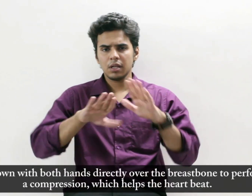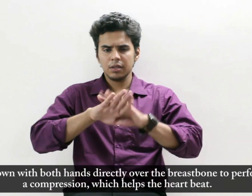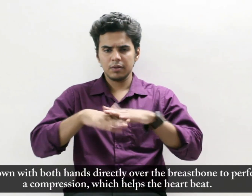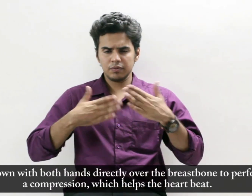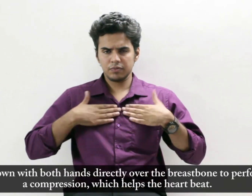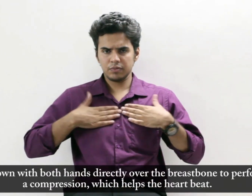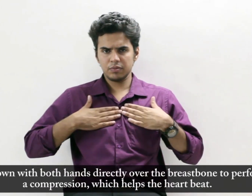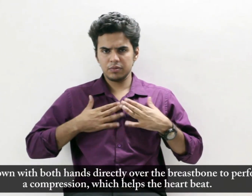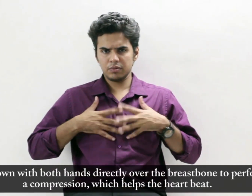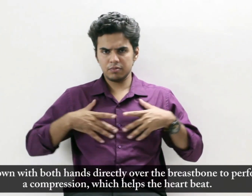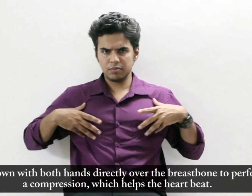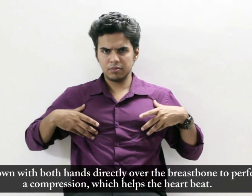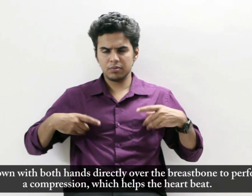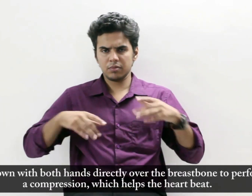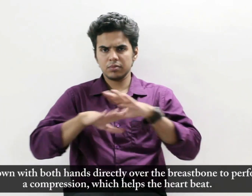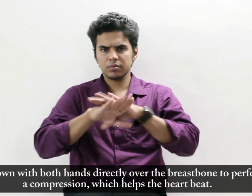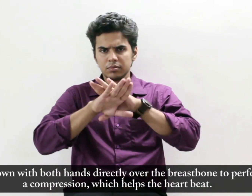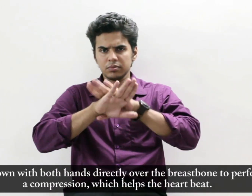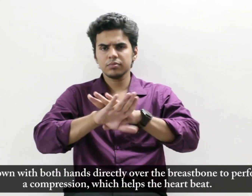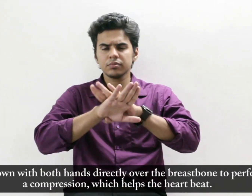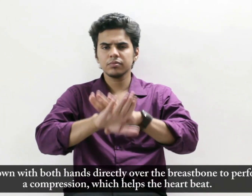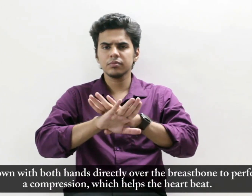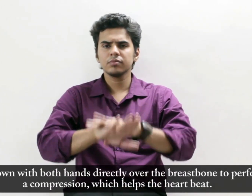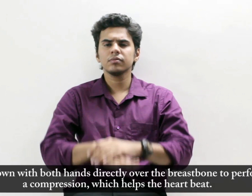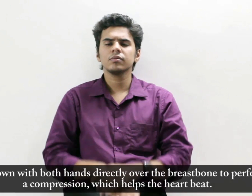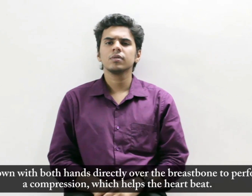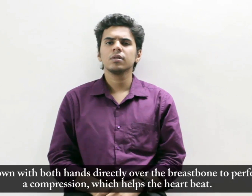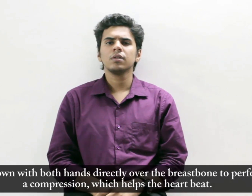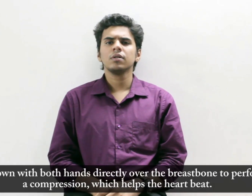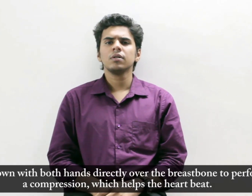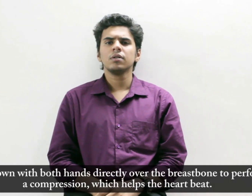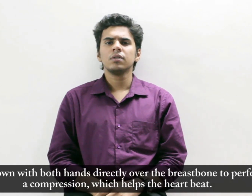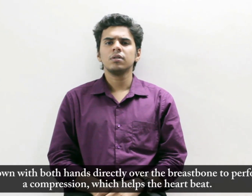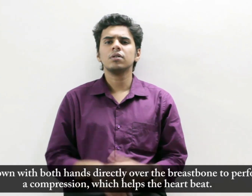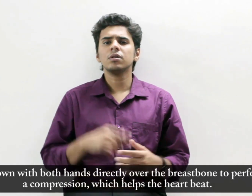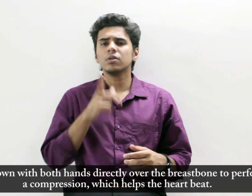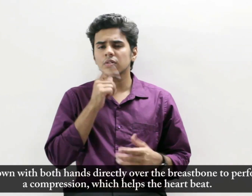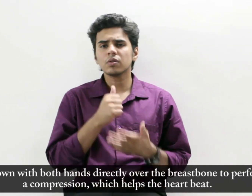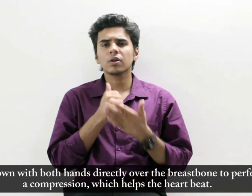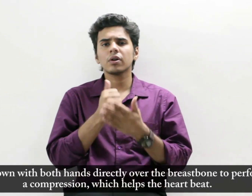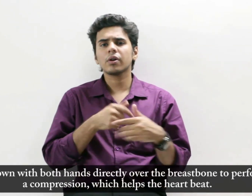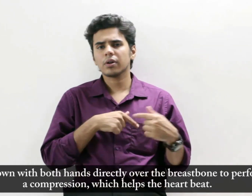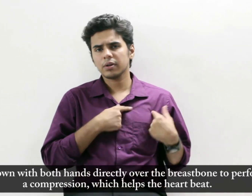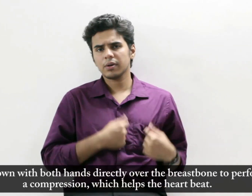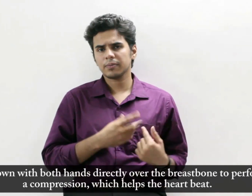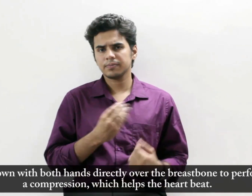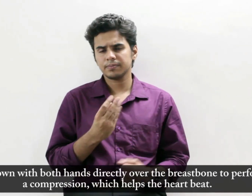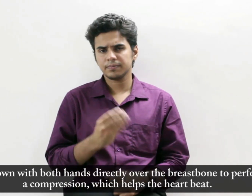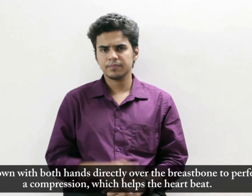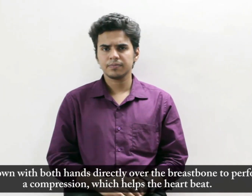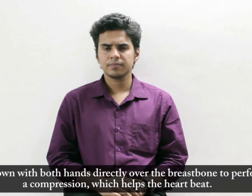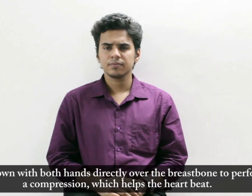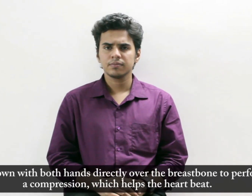Press down with both hands directly over the breastbone to perform a compression, which helps the